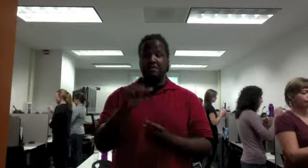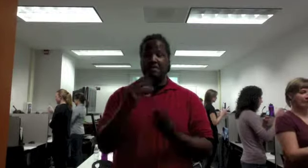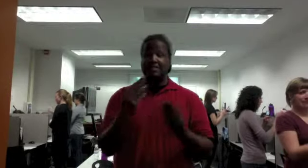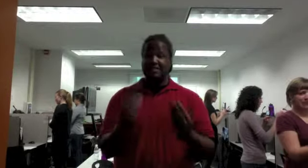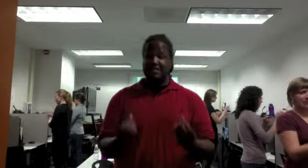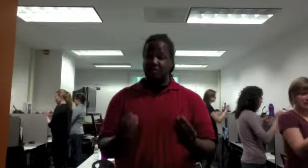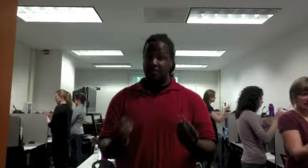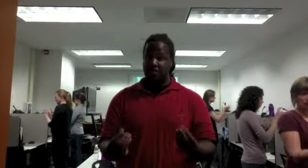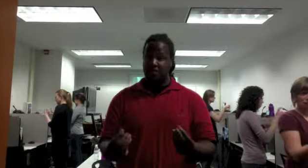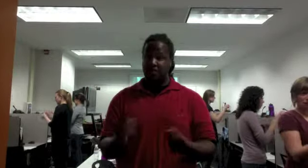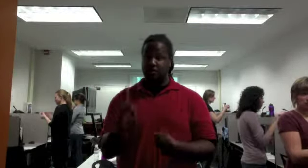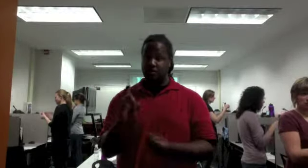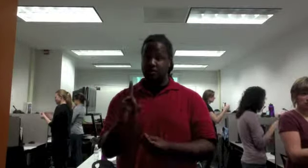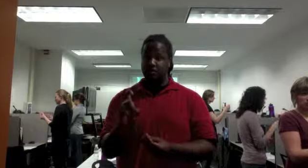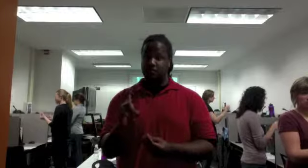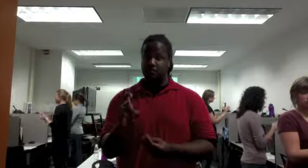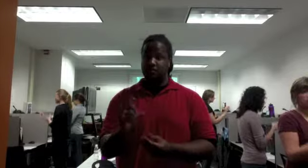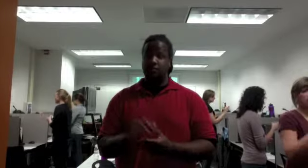Is this sponge saturated?